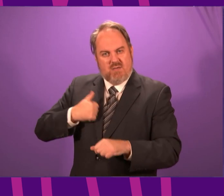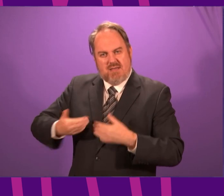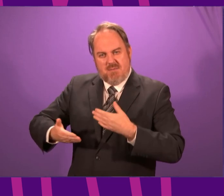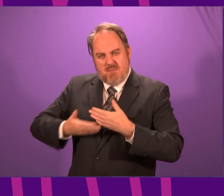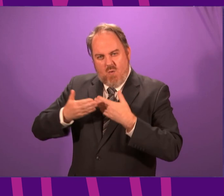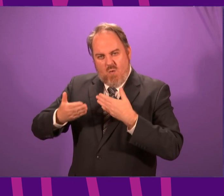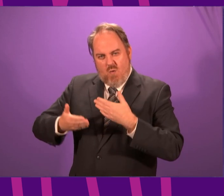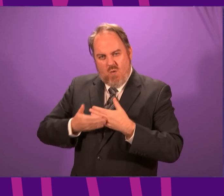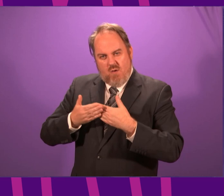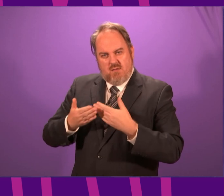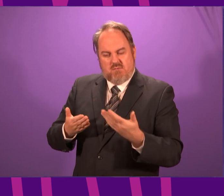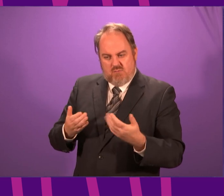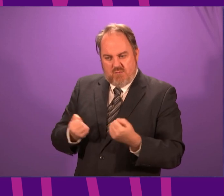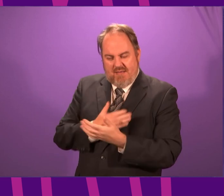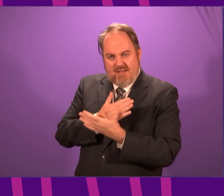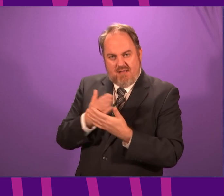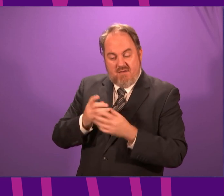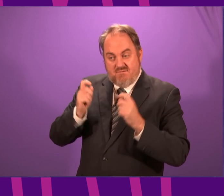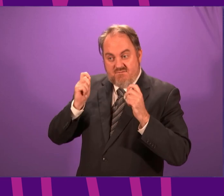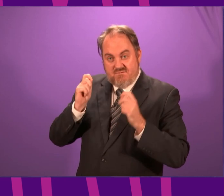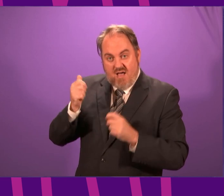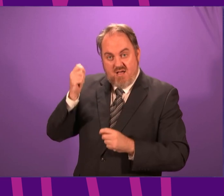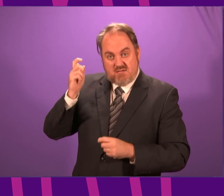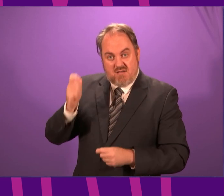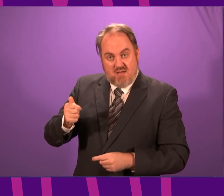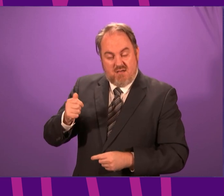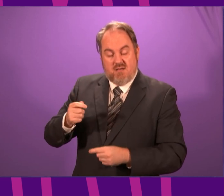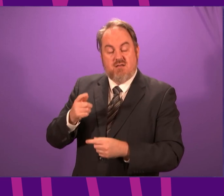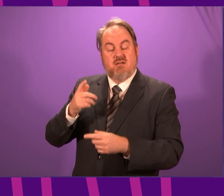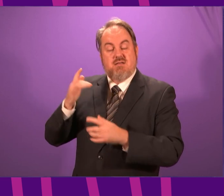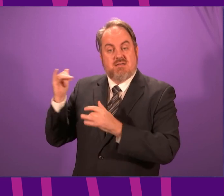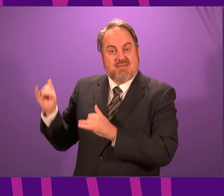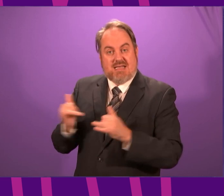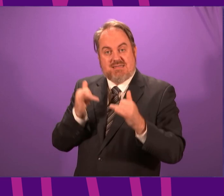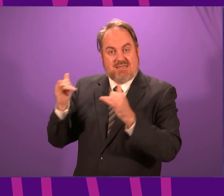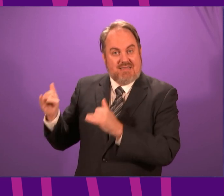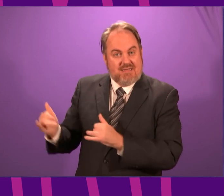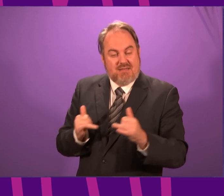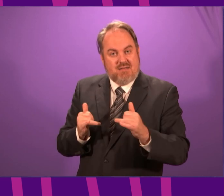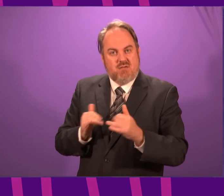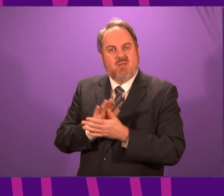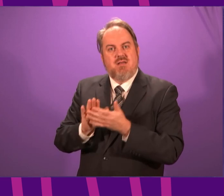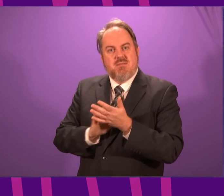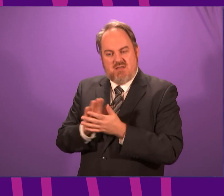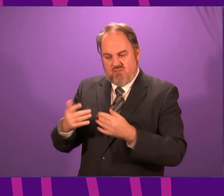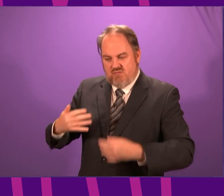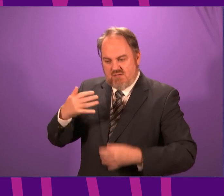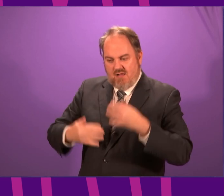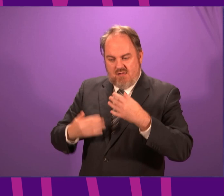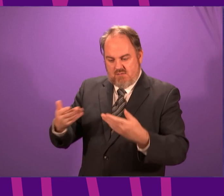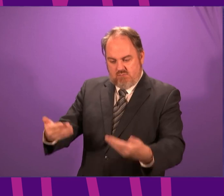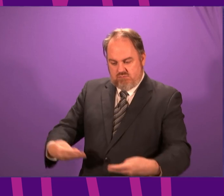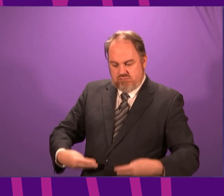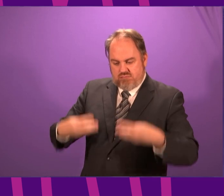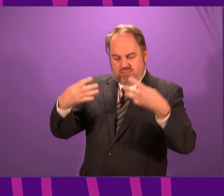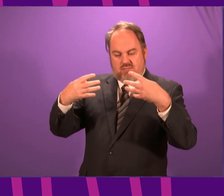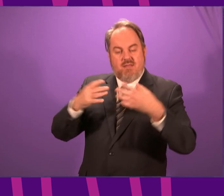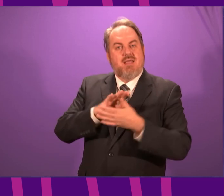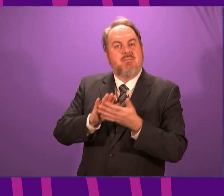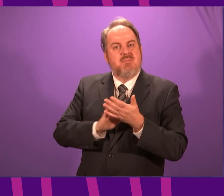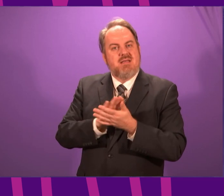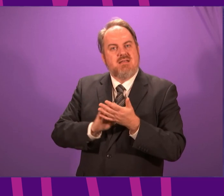focus on the importance of fast turnaround times so that testing achieves its intended purpose of